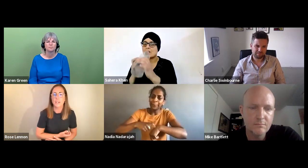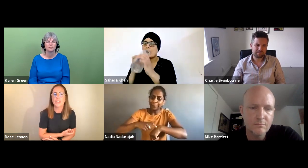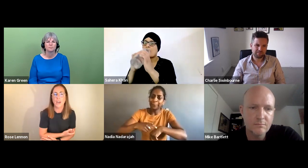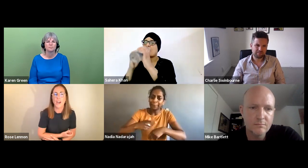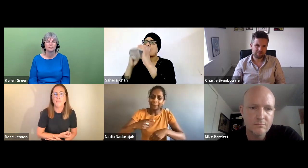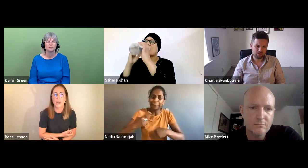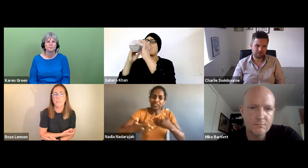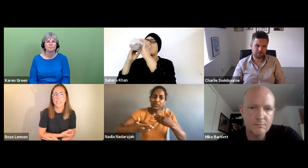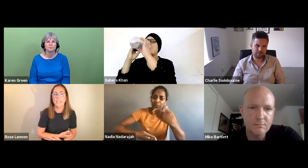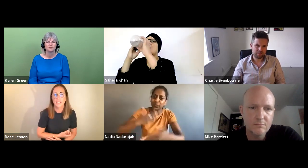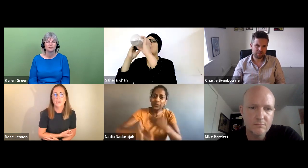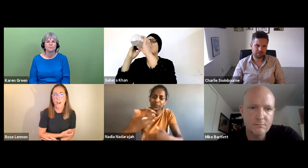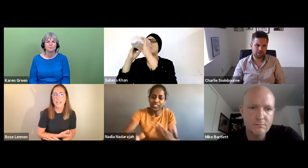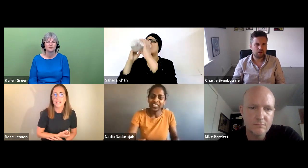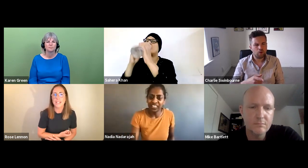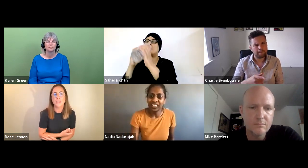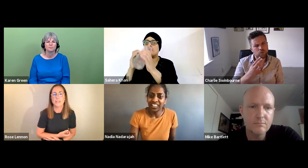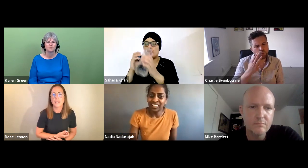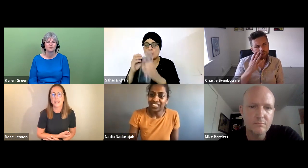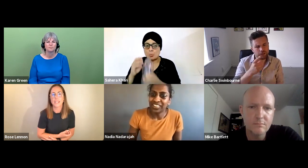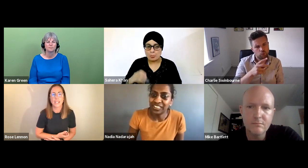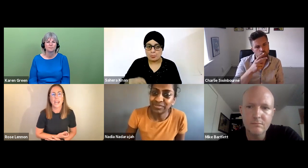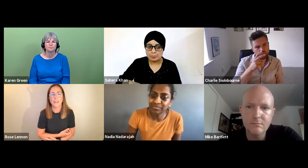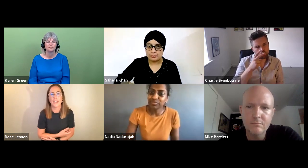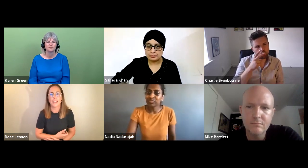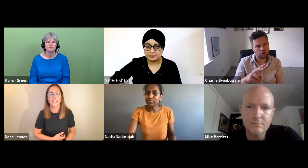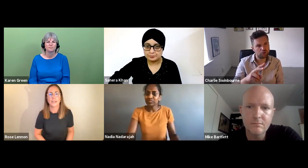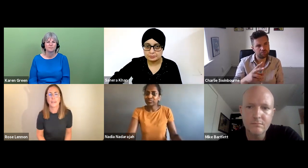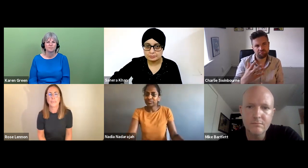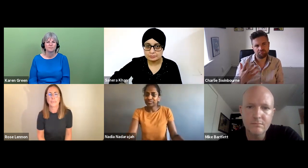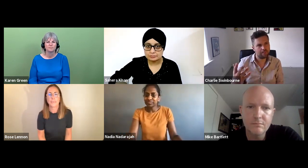feel the time might be right. It's imminent to get it out there.